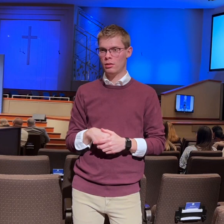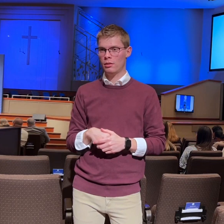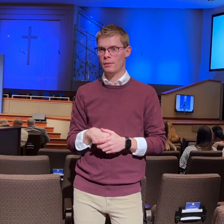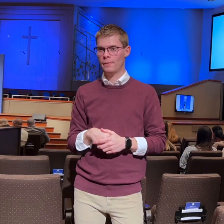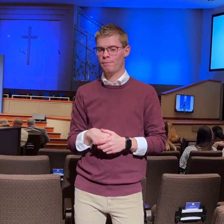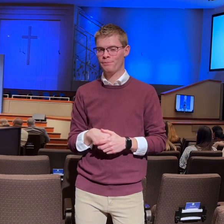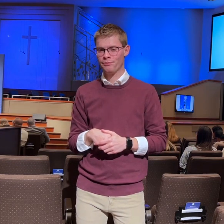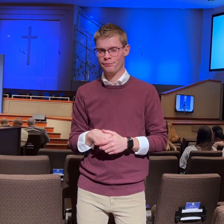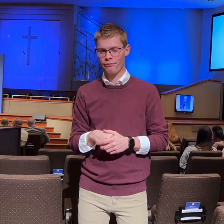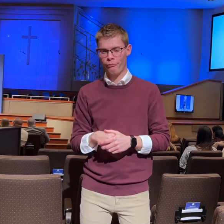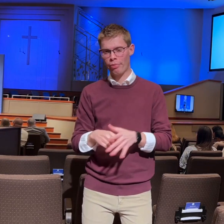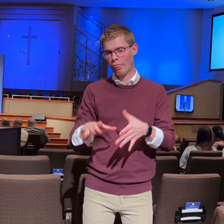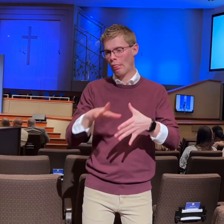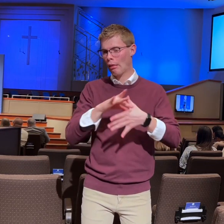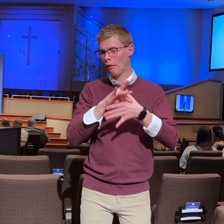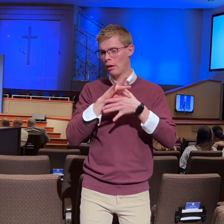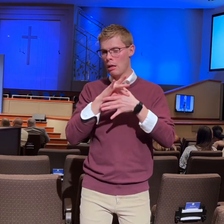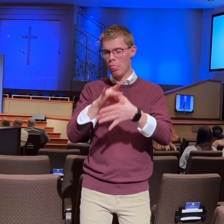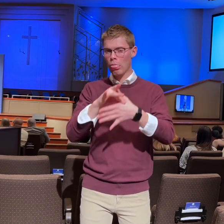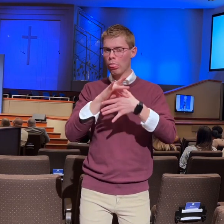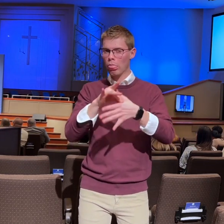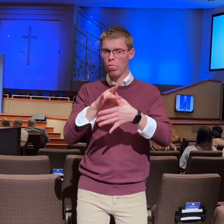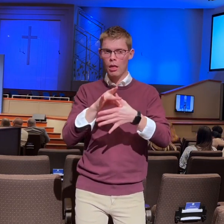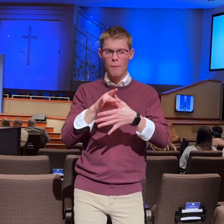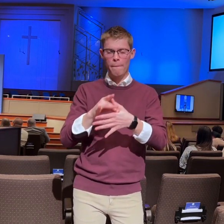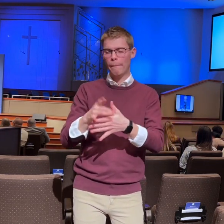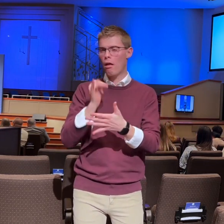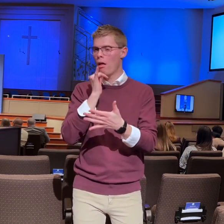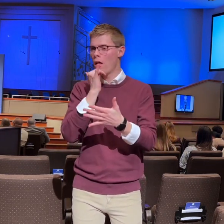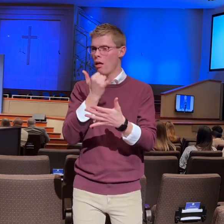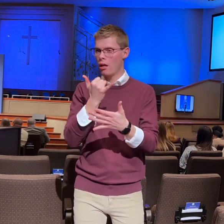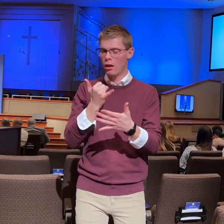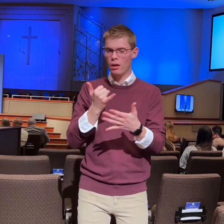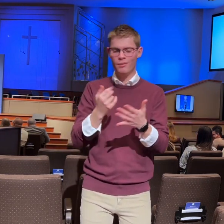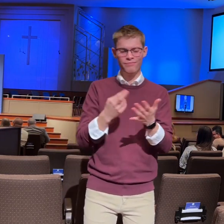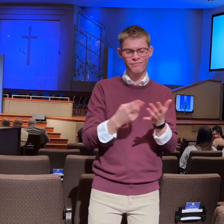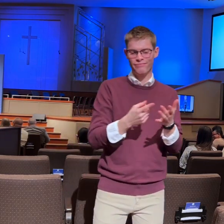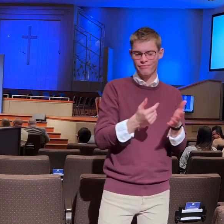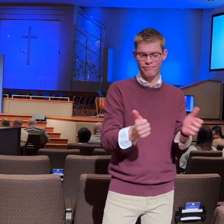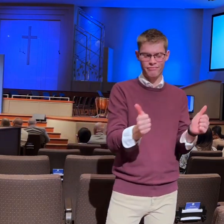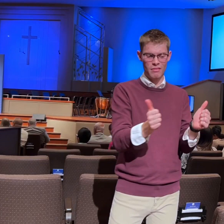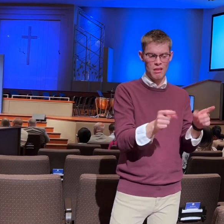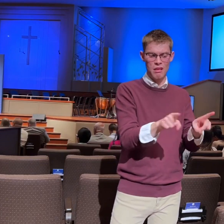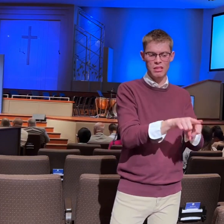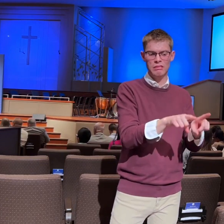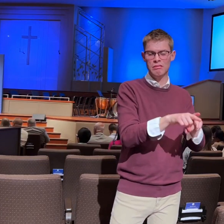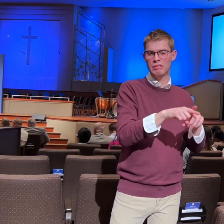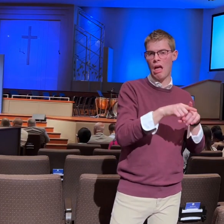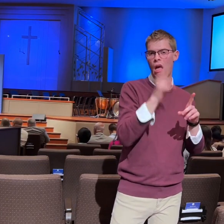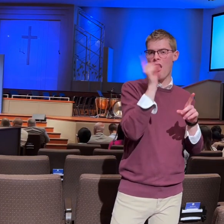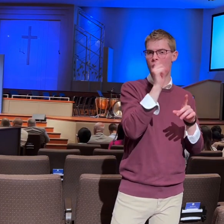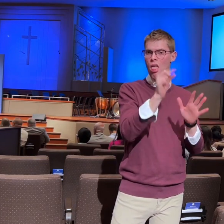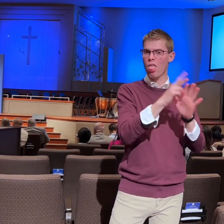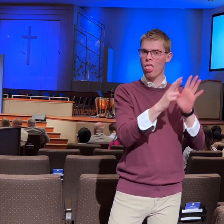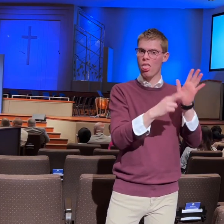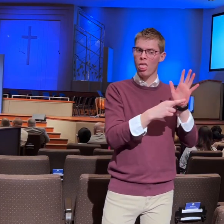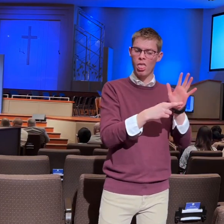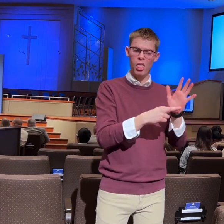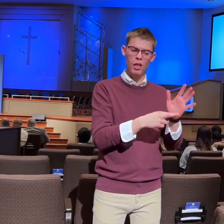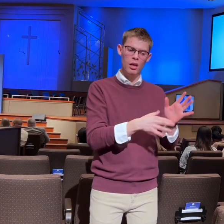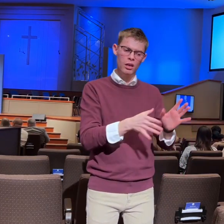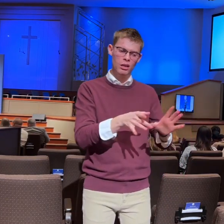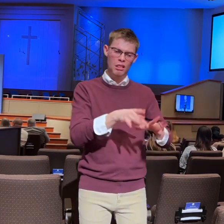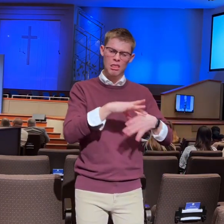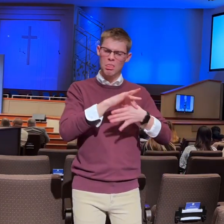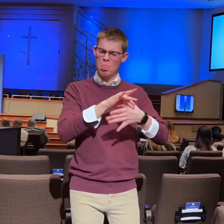preacher, telling me you can't eat meat. I know some of you. I know your address. So, notice what it says. Forbidding to marry and commanding to abstain from meats. Now, come